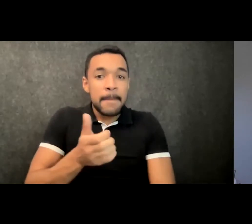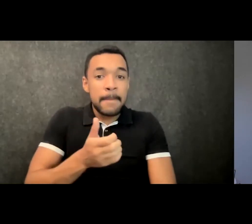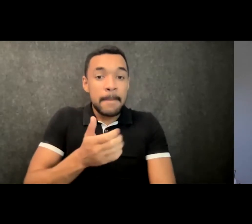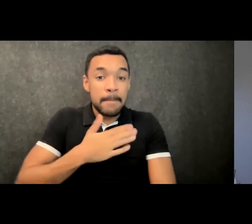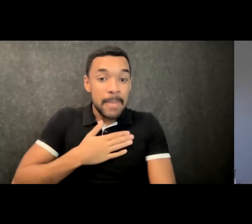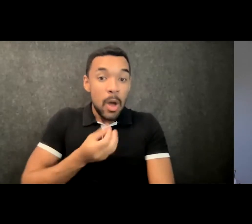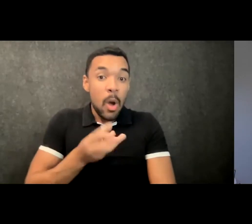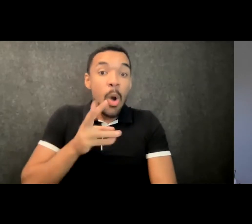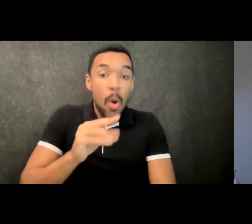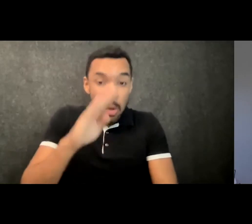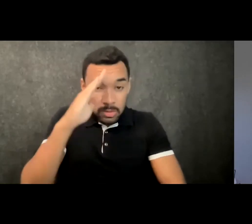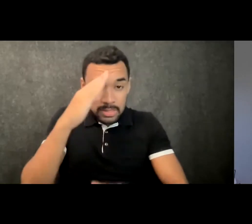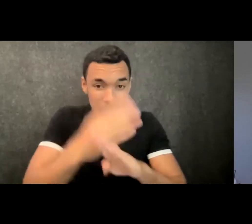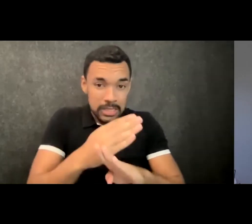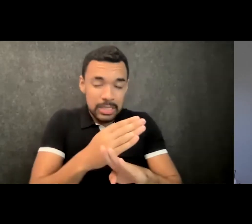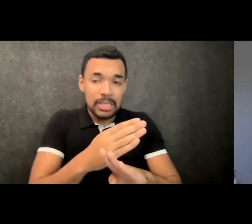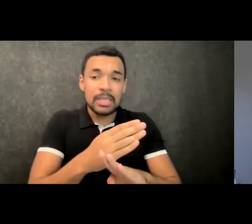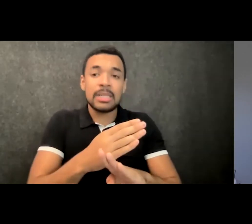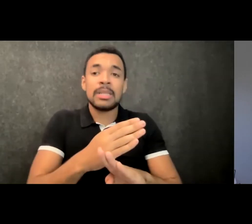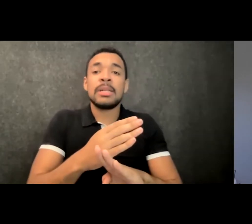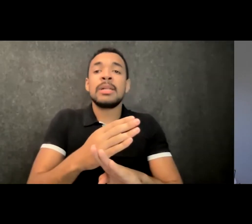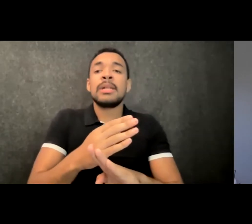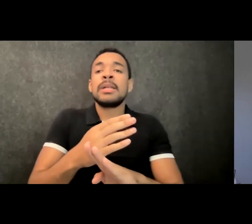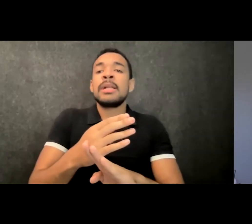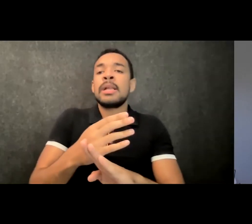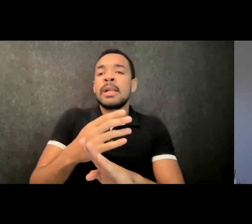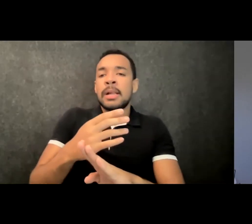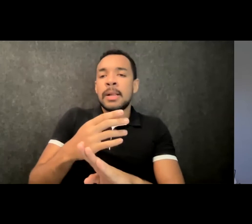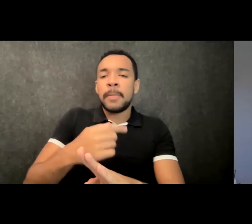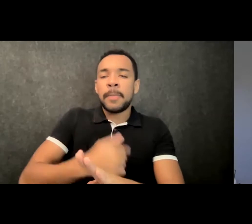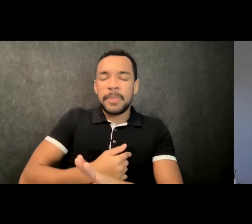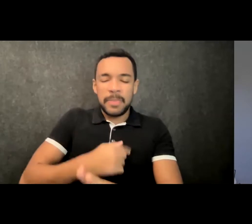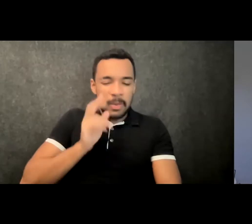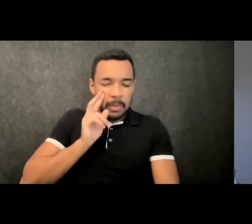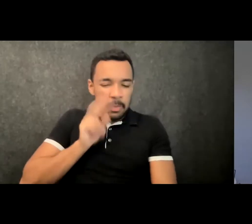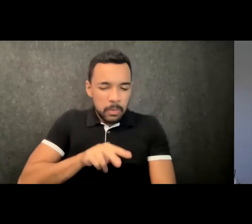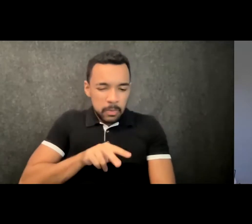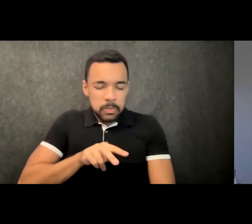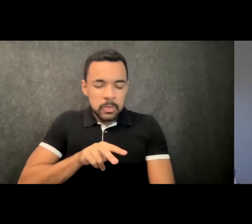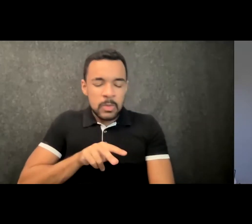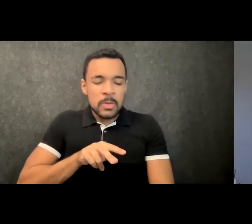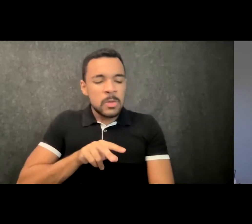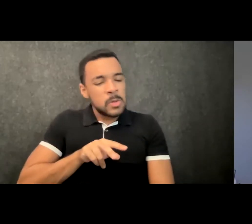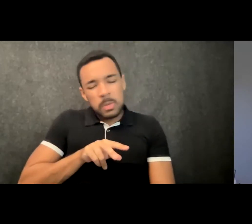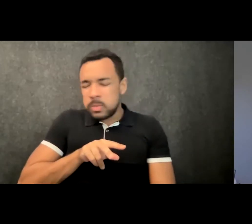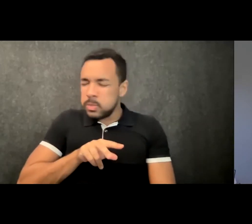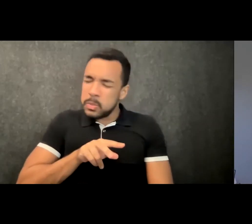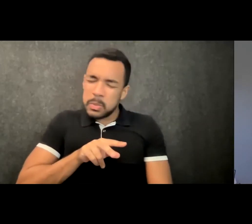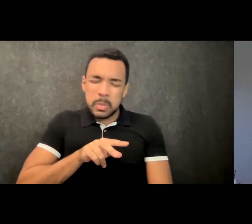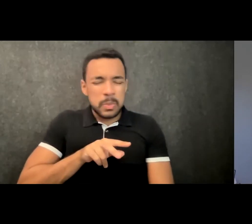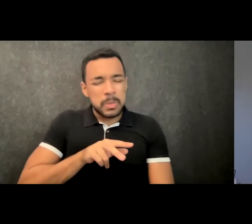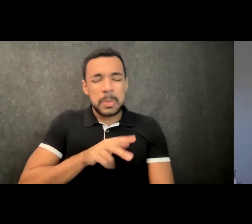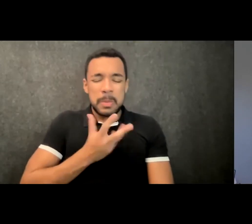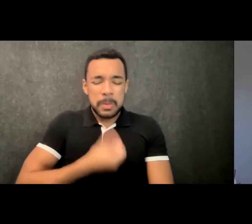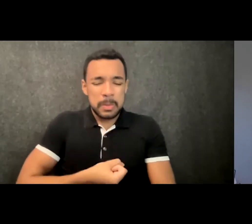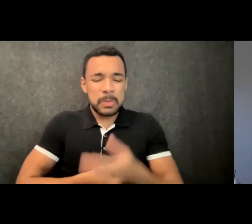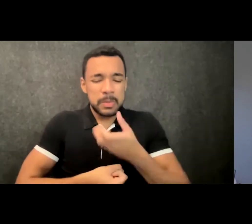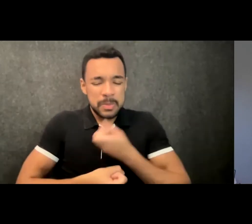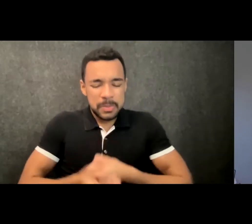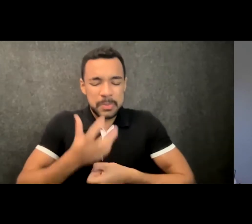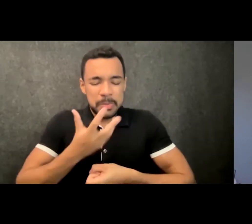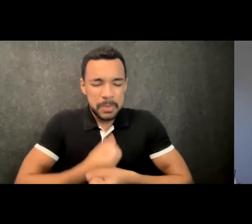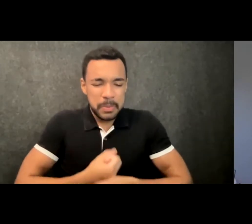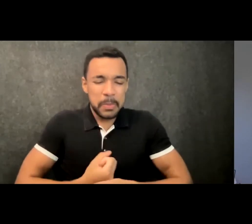Stare down the crab barrel where a heart should be. Insist upon myself in blue flame.